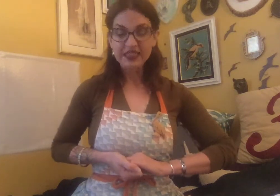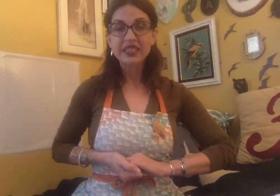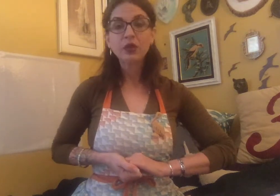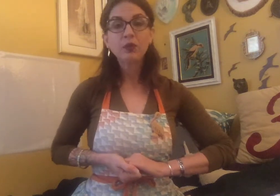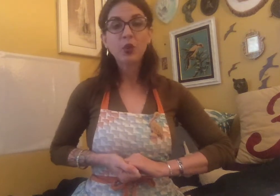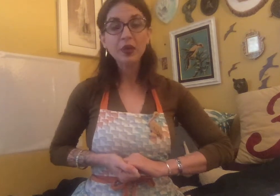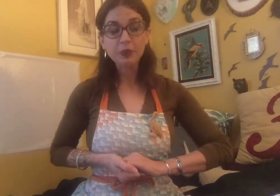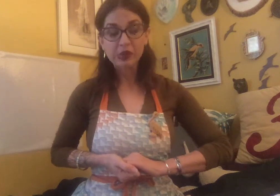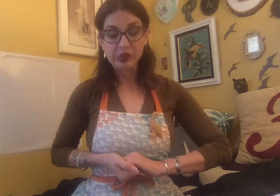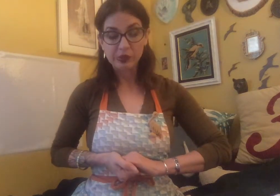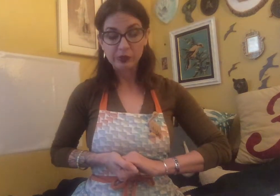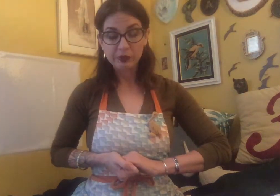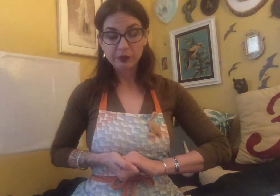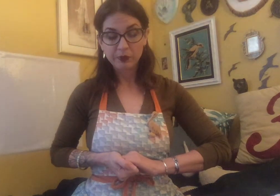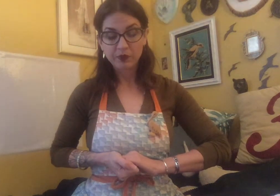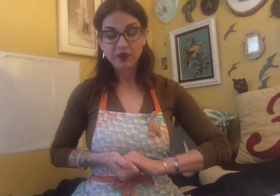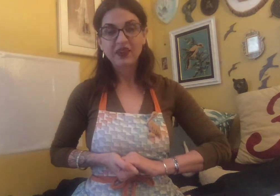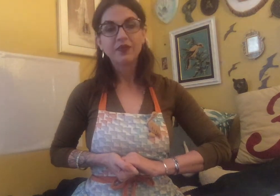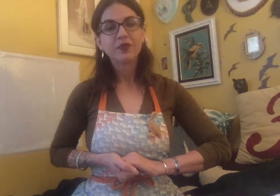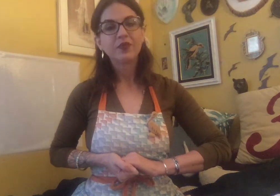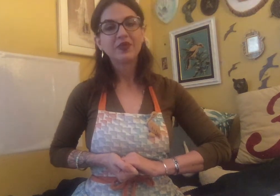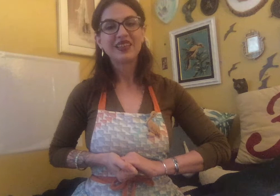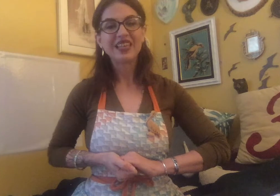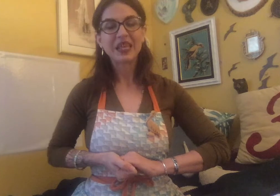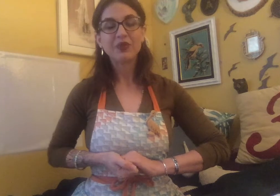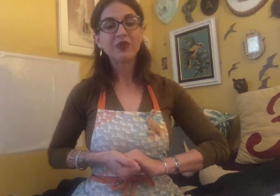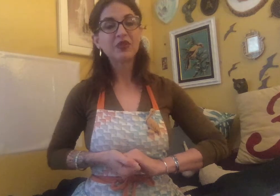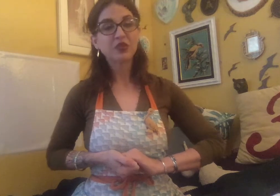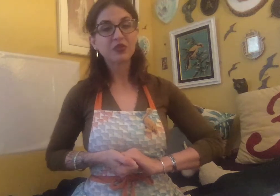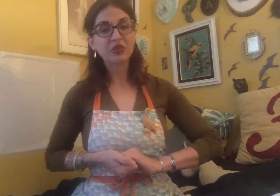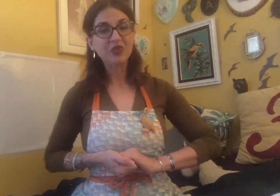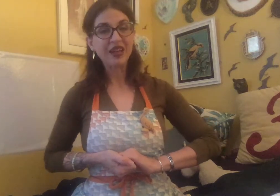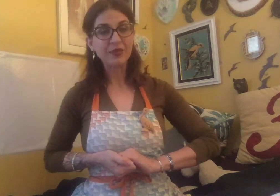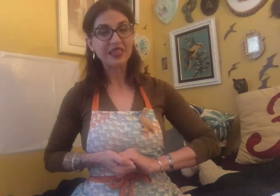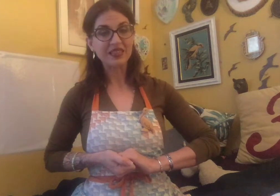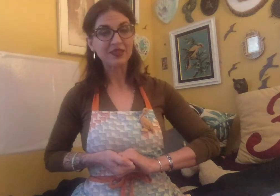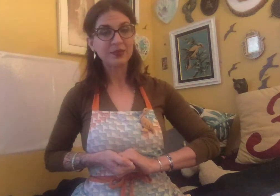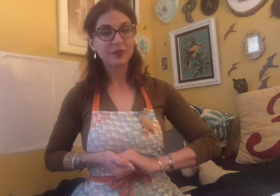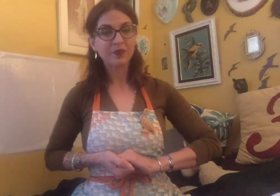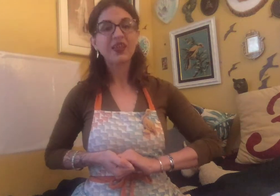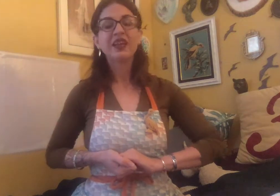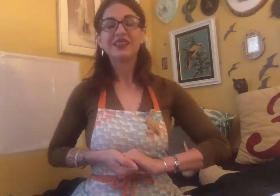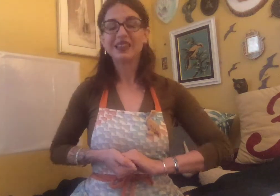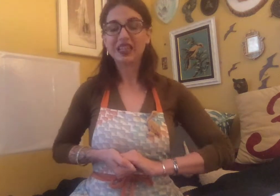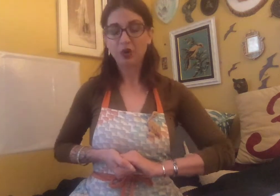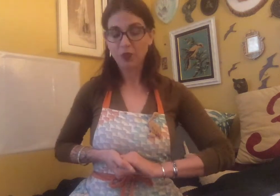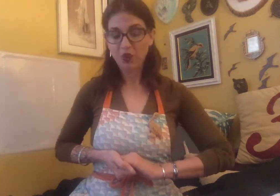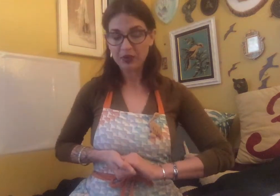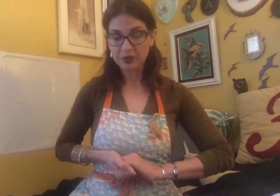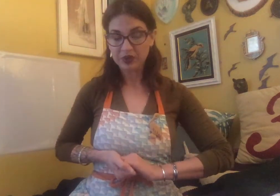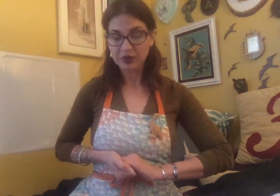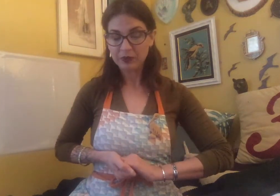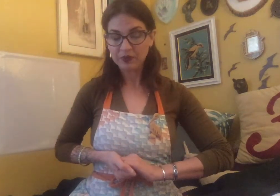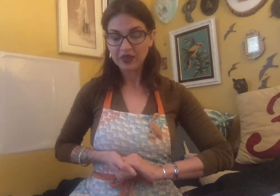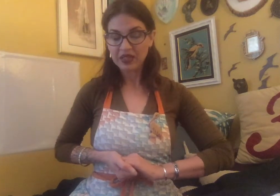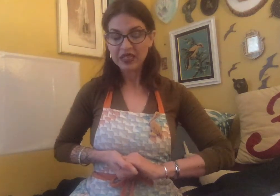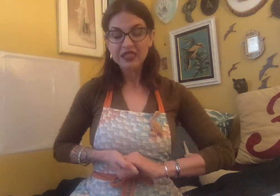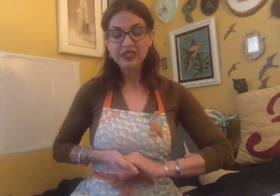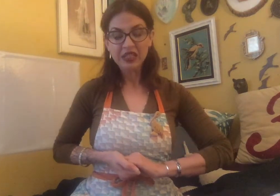Little Boy Blue. The name of our nursery rhyme is Little Boy Blue. Little